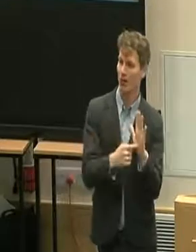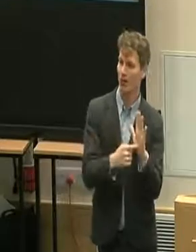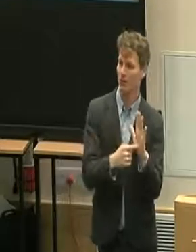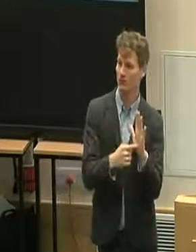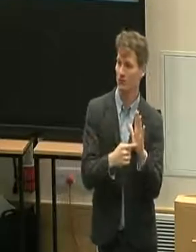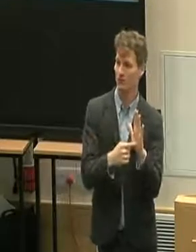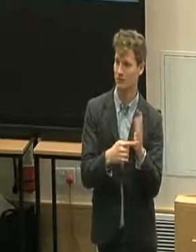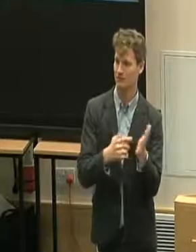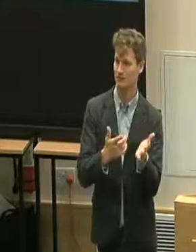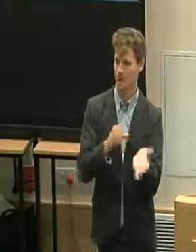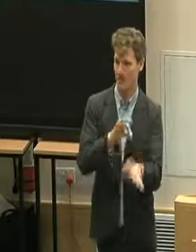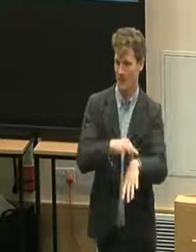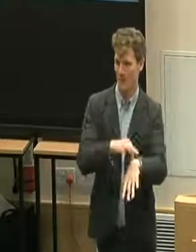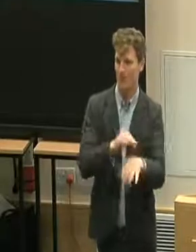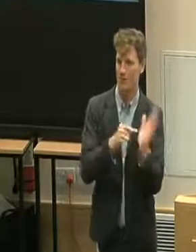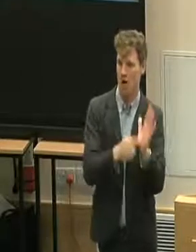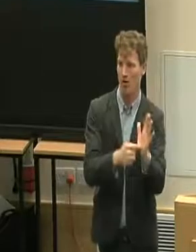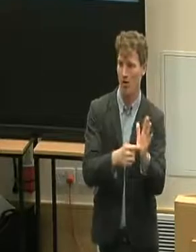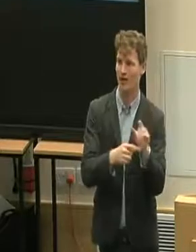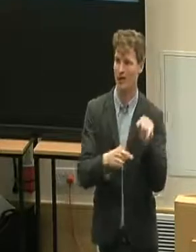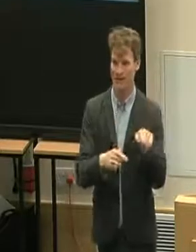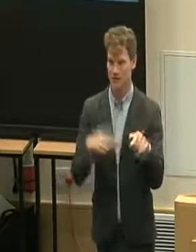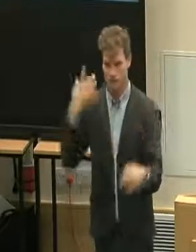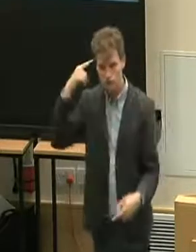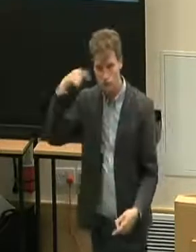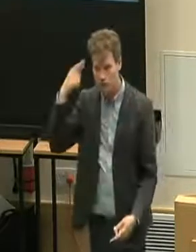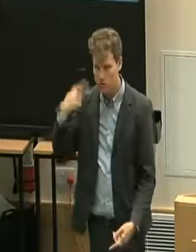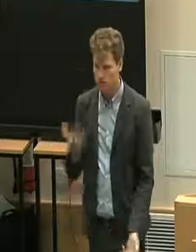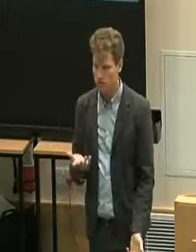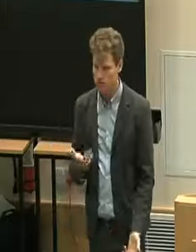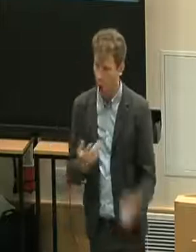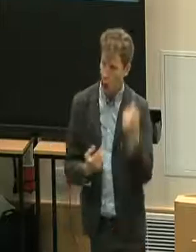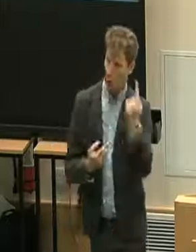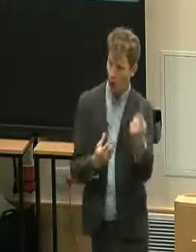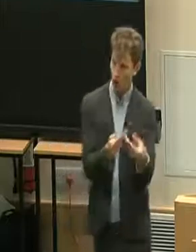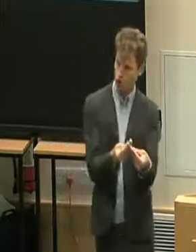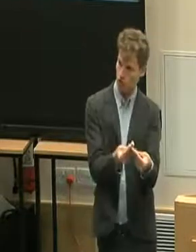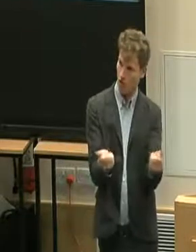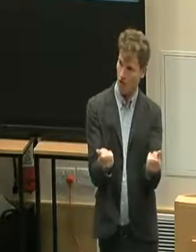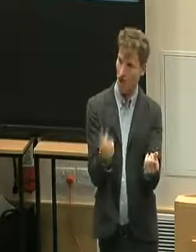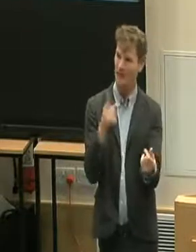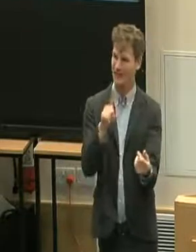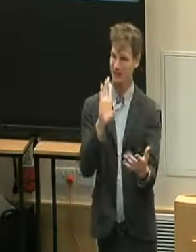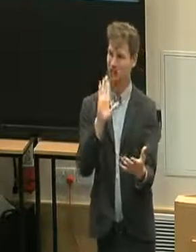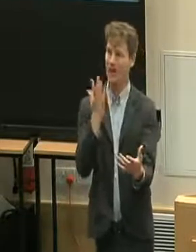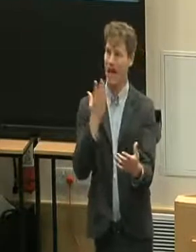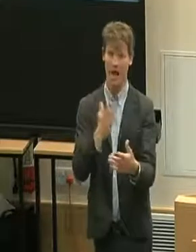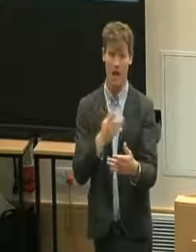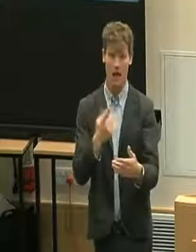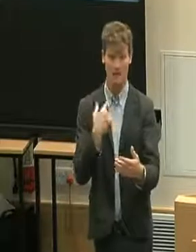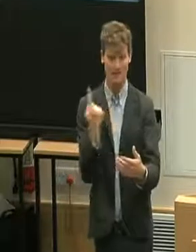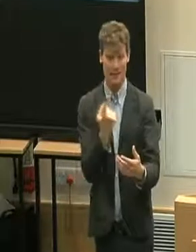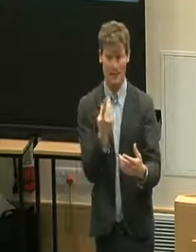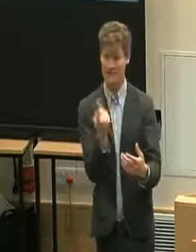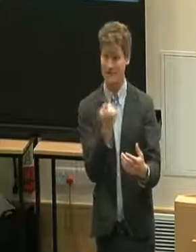really, was that the only intervention relevant was an intervention at the level of impairment. You take